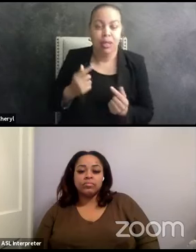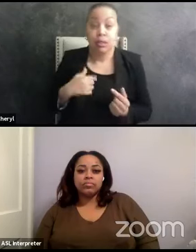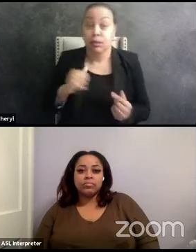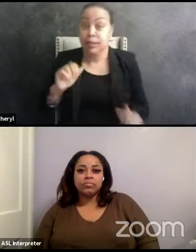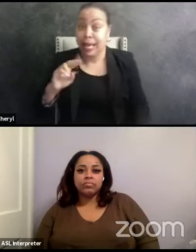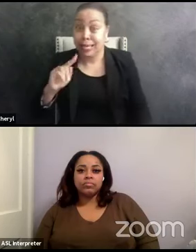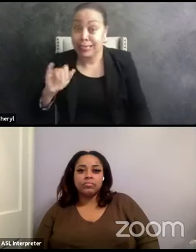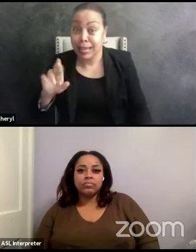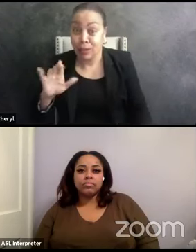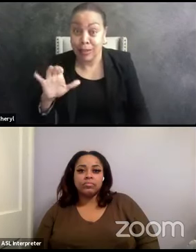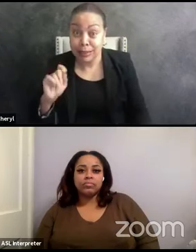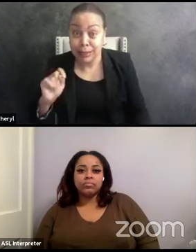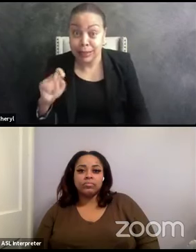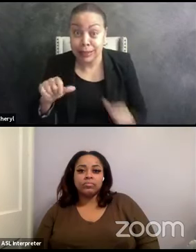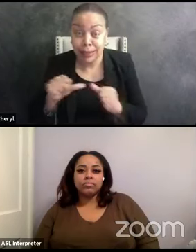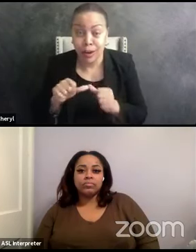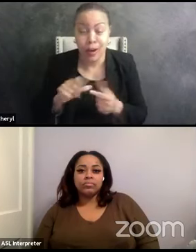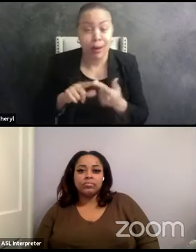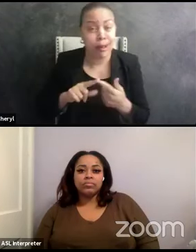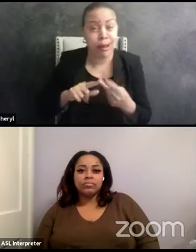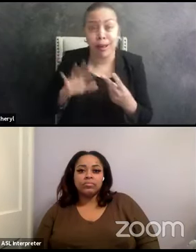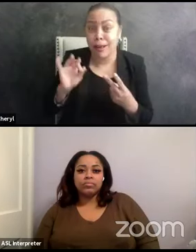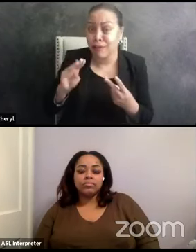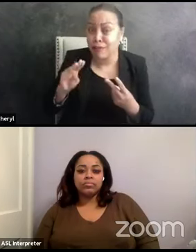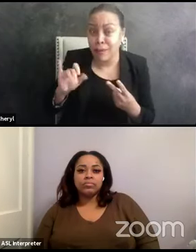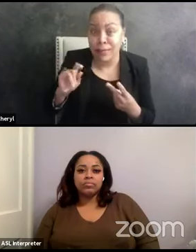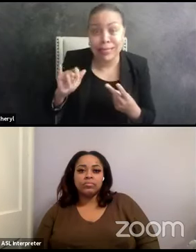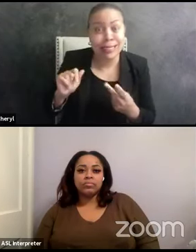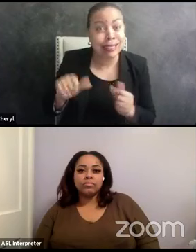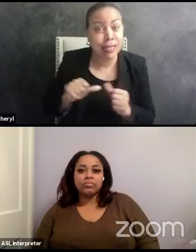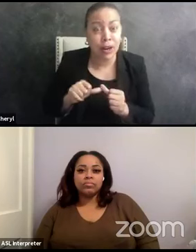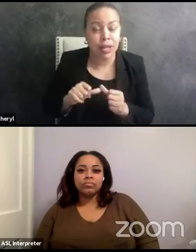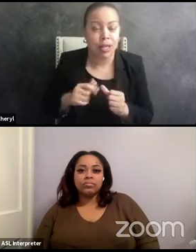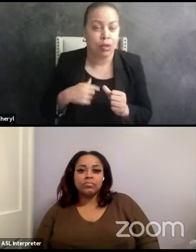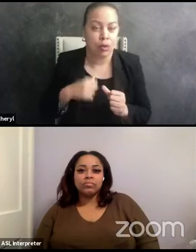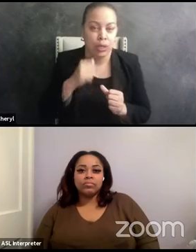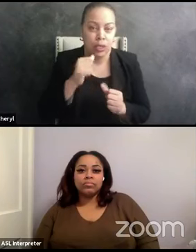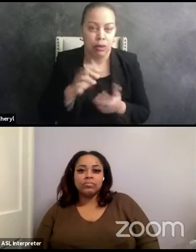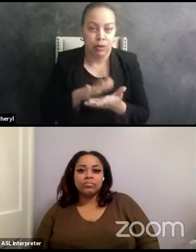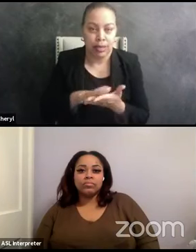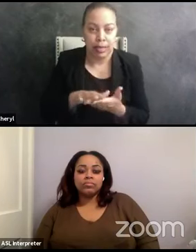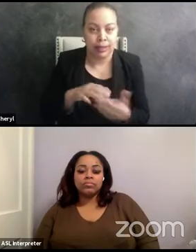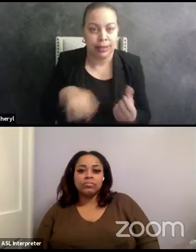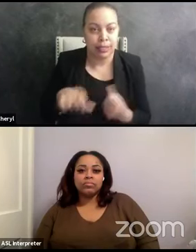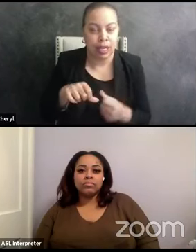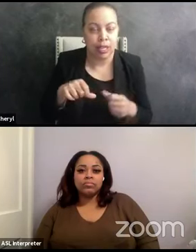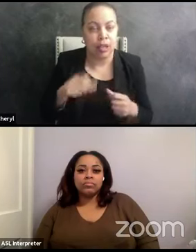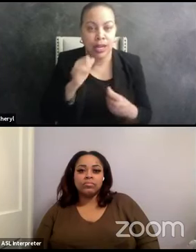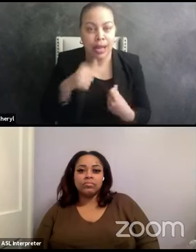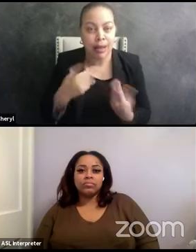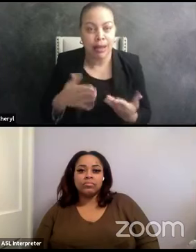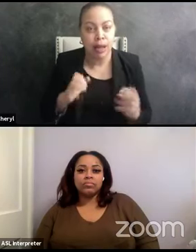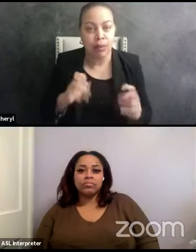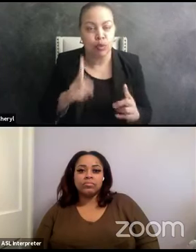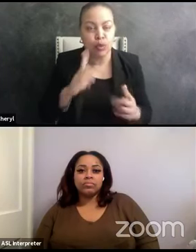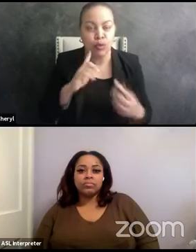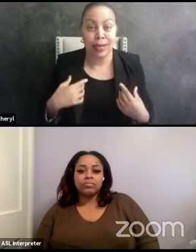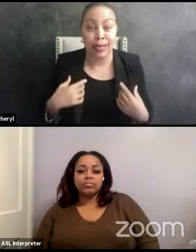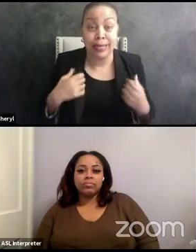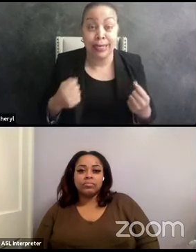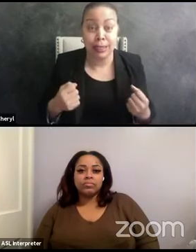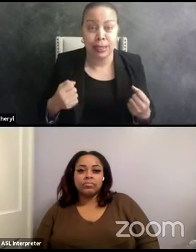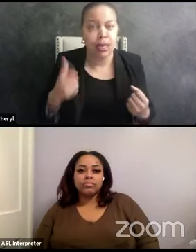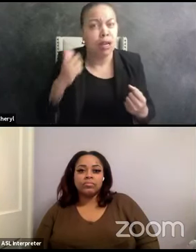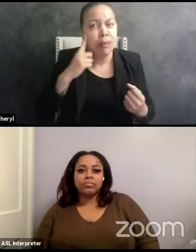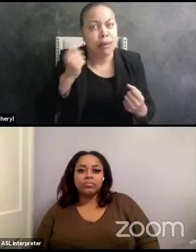as well, is we don't allow kindness and healing for the ways in which women have